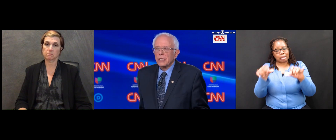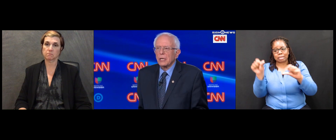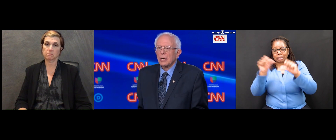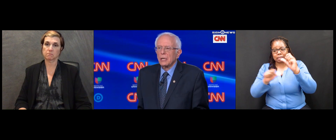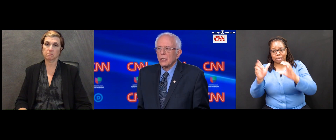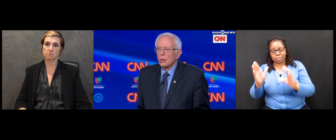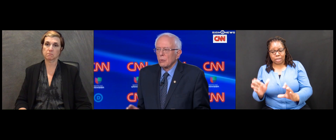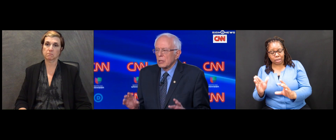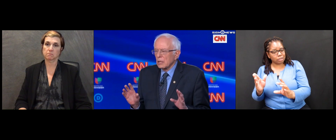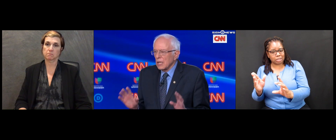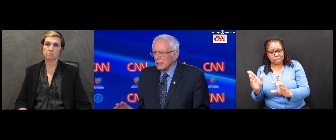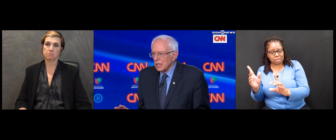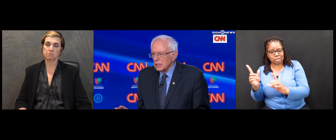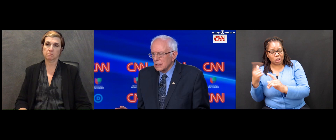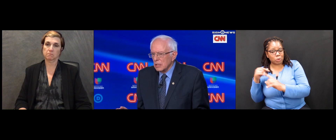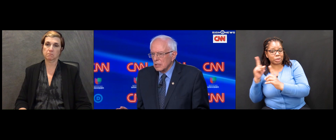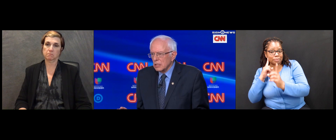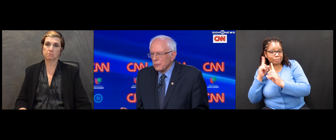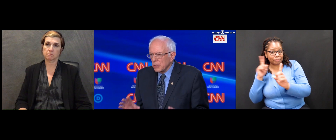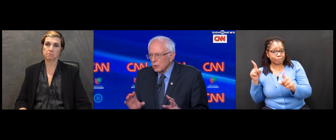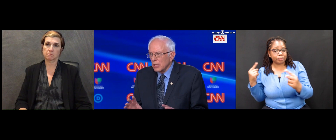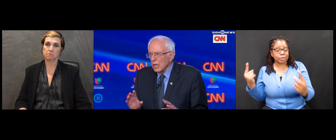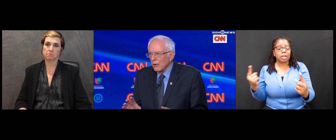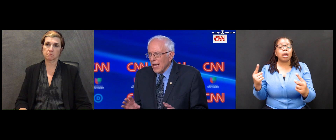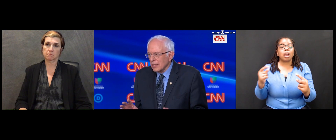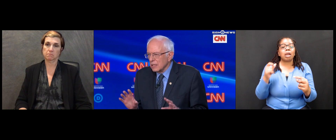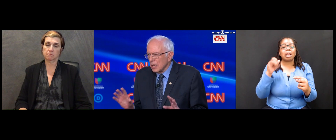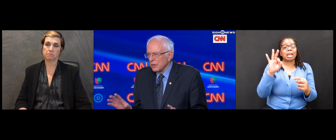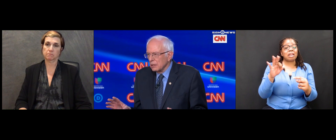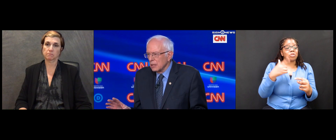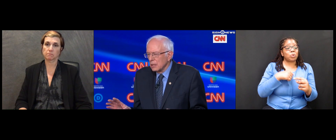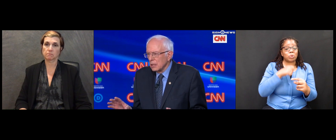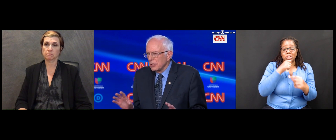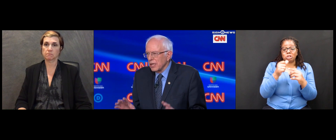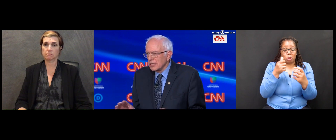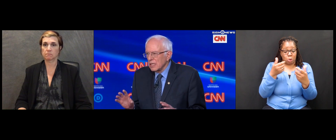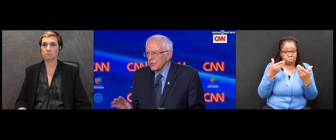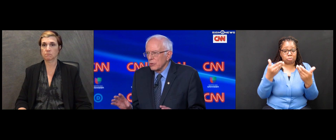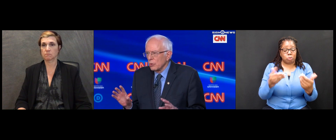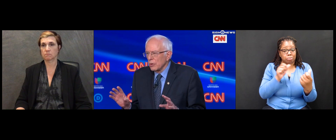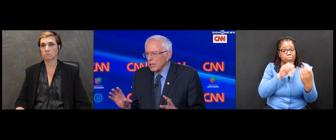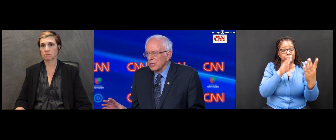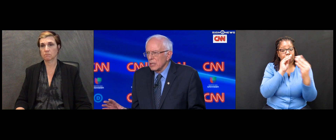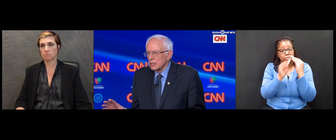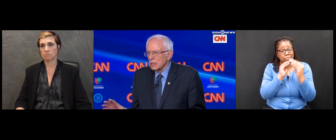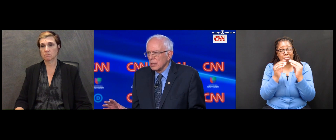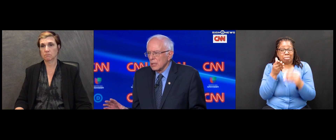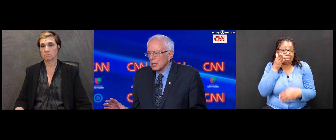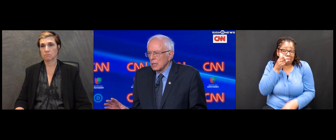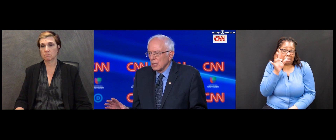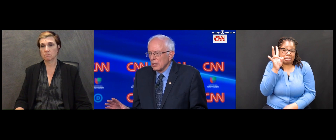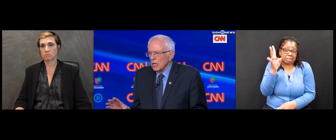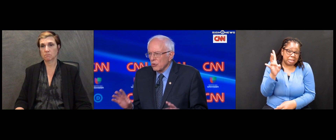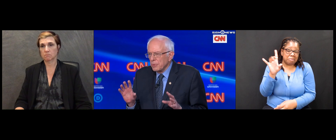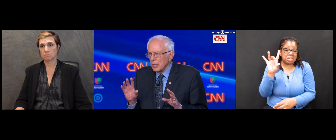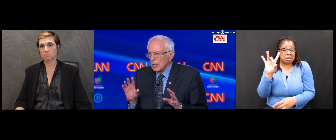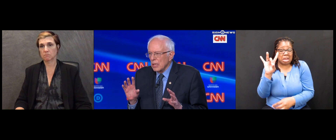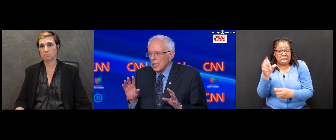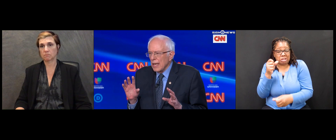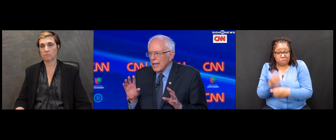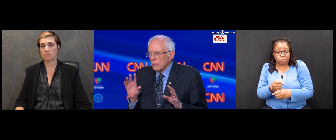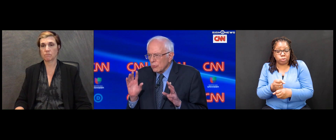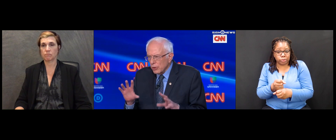there, Jake. What they're telling us is if we don't get our act together in the next 7 or 8 years, there will